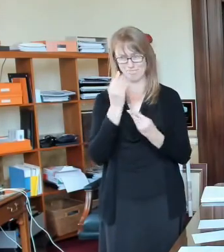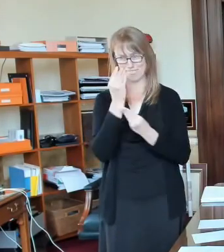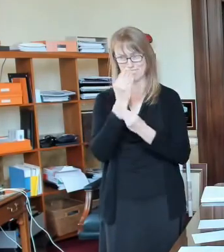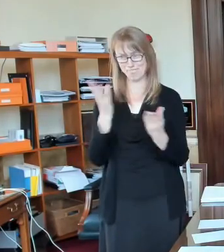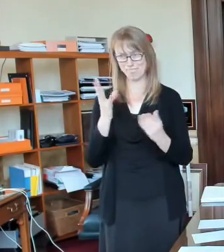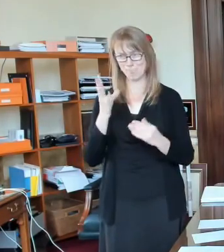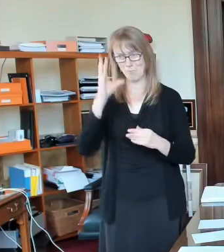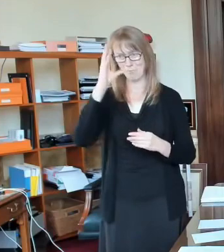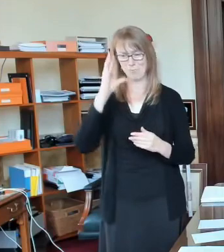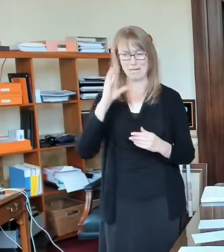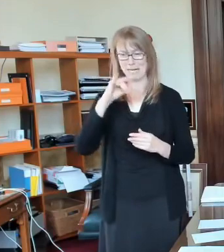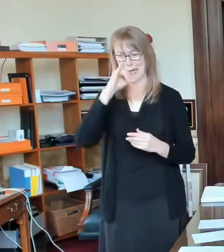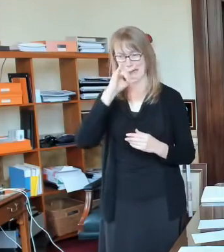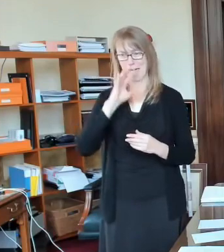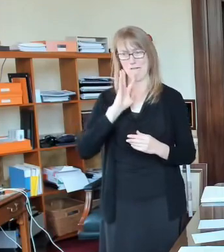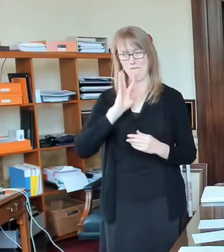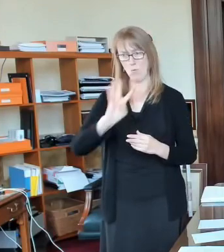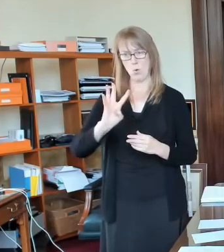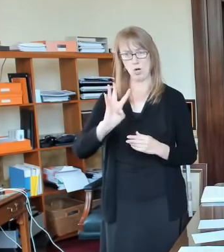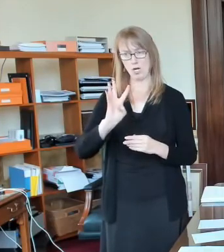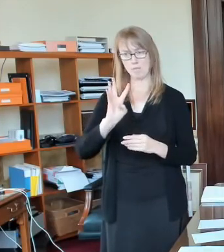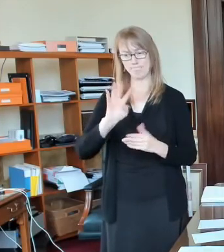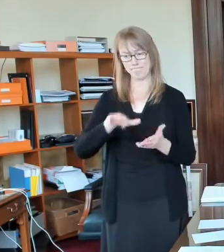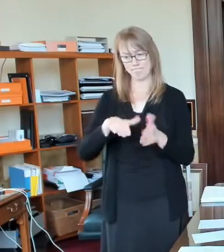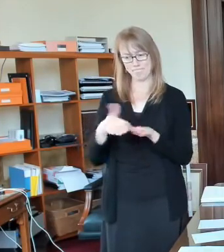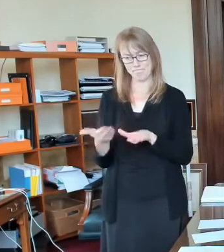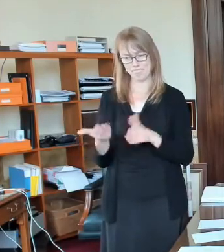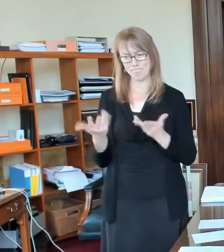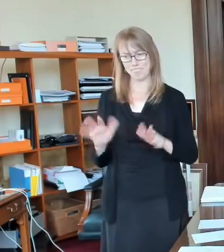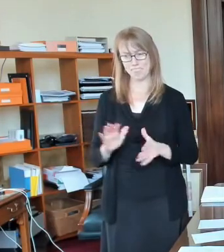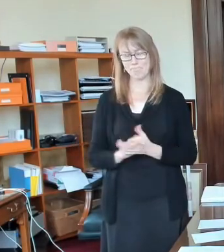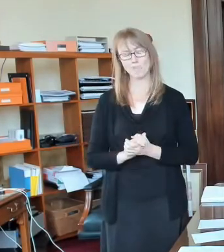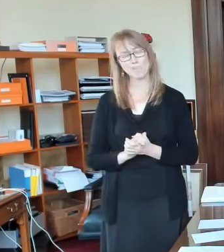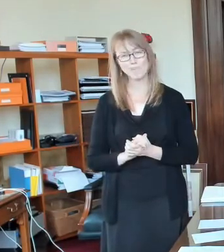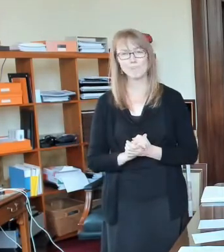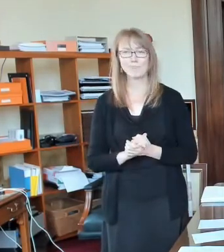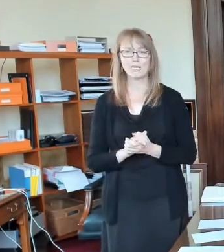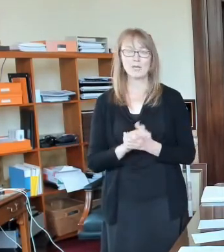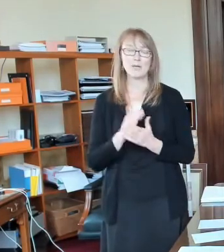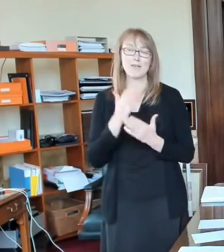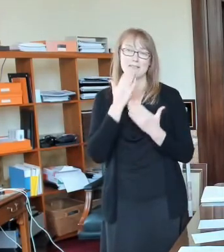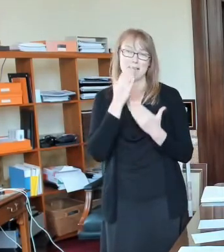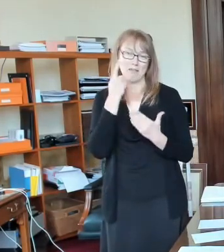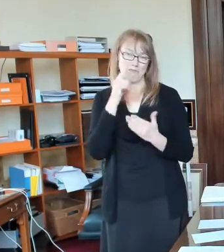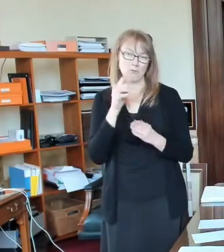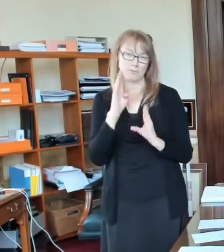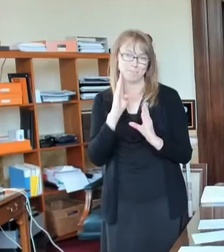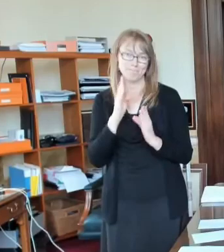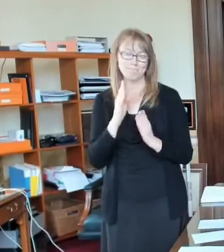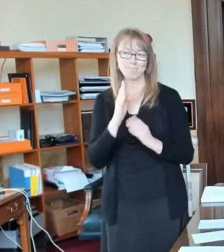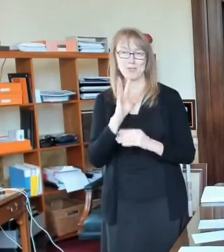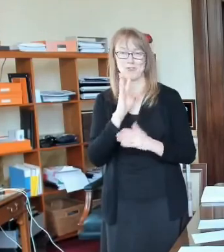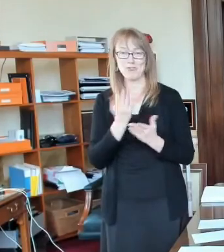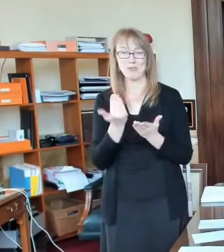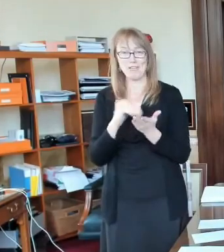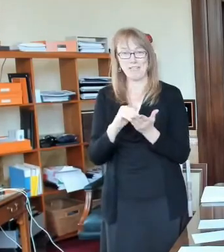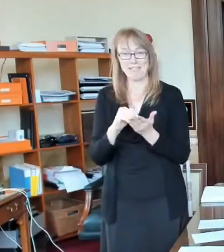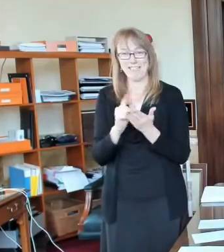that's where we are. Thank you all. Appreciate you being with me today, and I'll talk to you on Wednesday. Thanks.